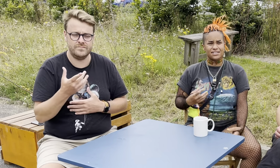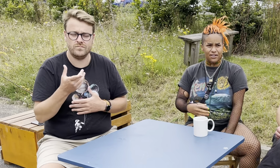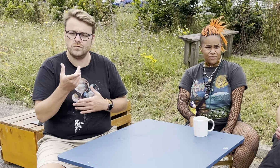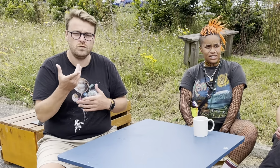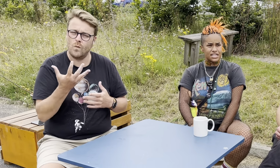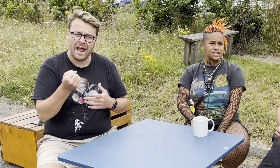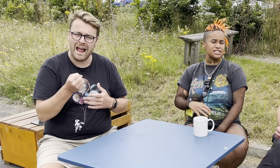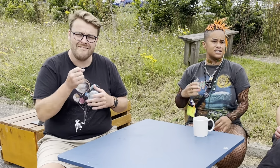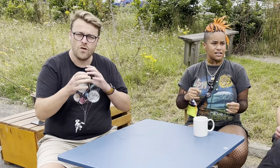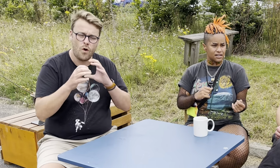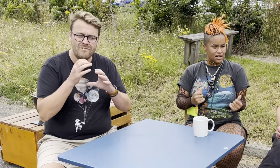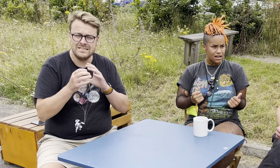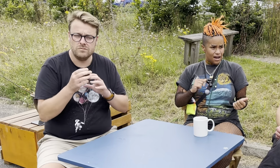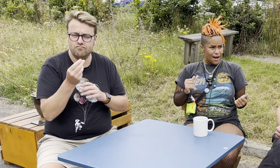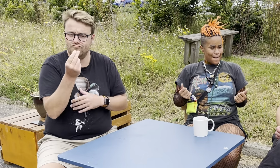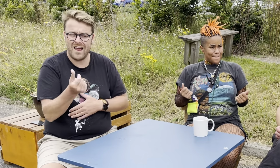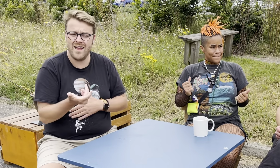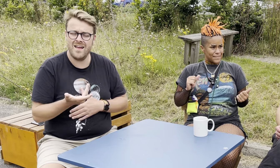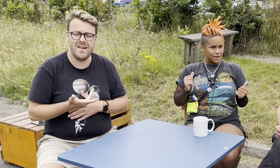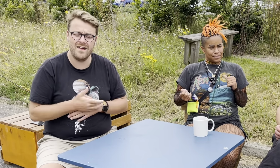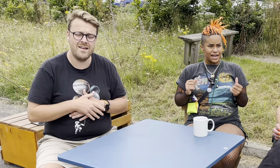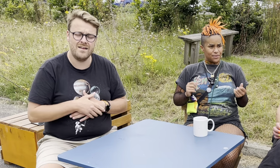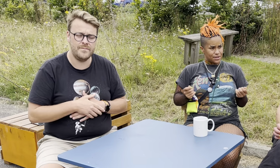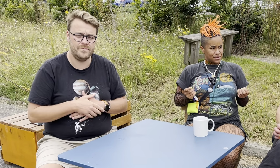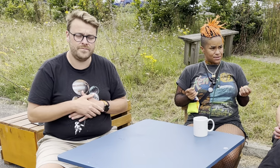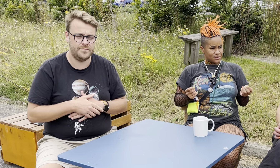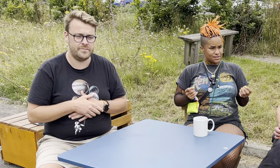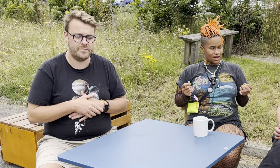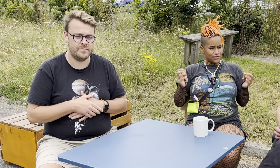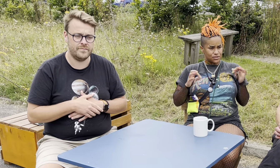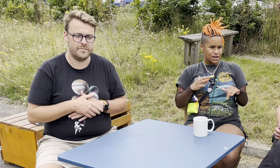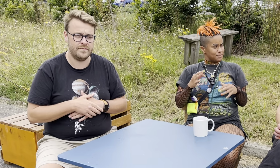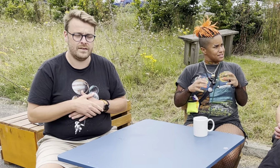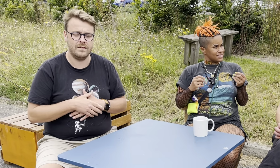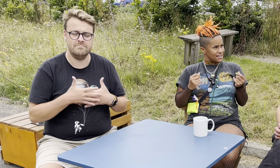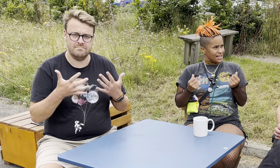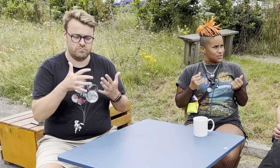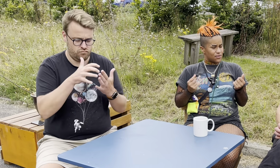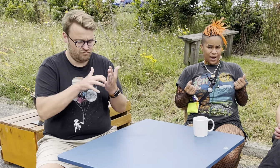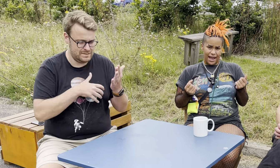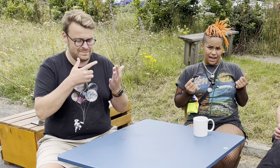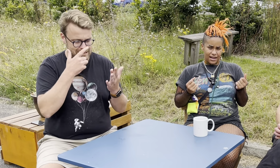kind of conversations and play with kind of scripts in that sort of way.